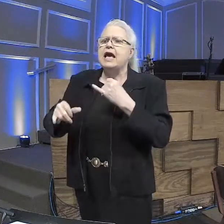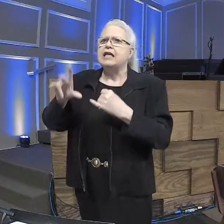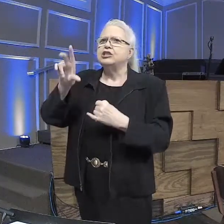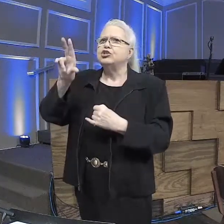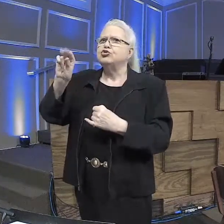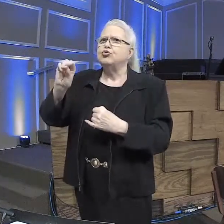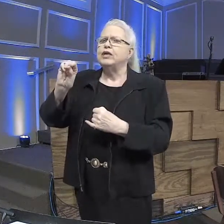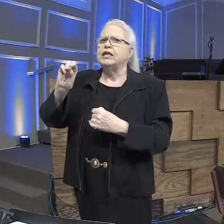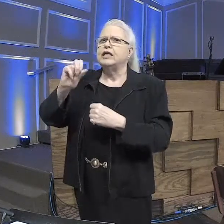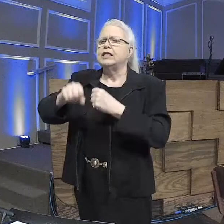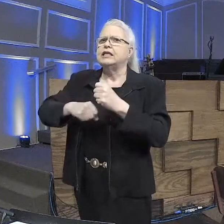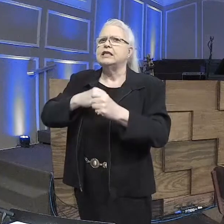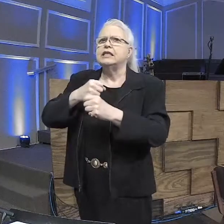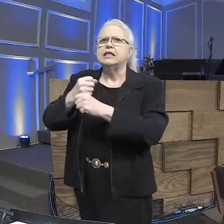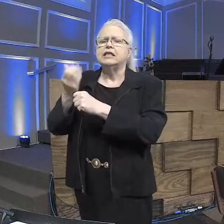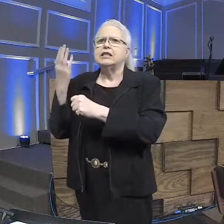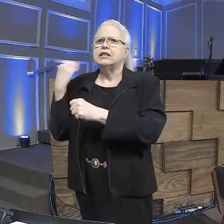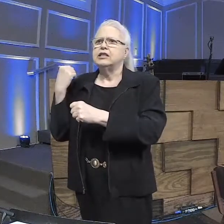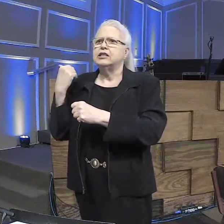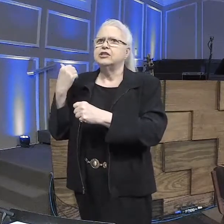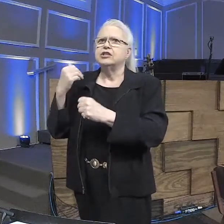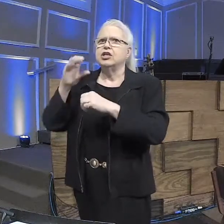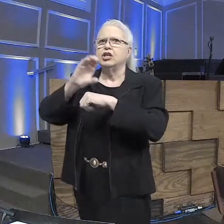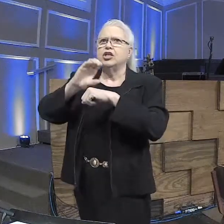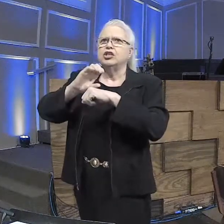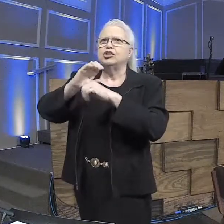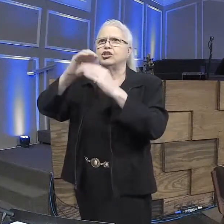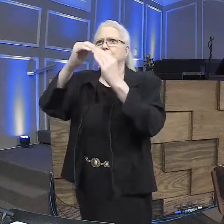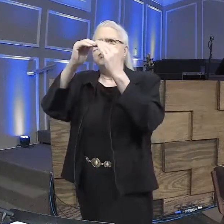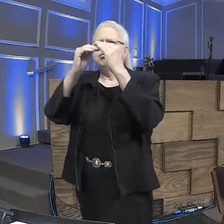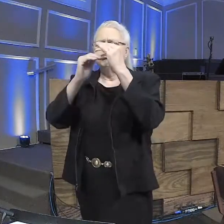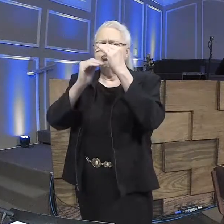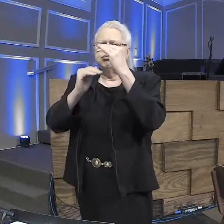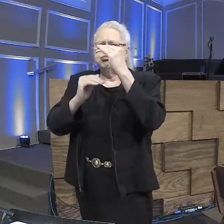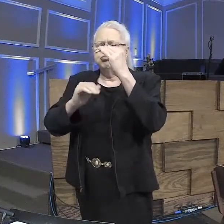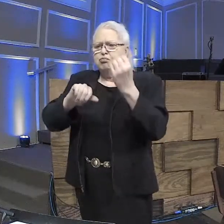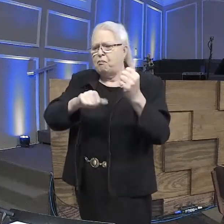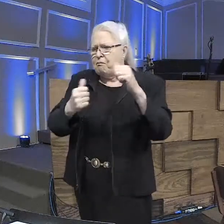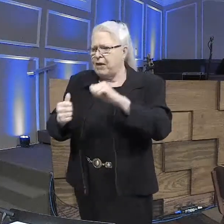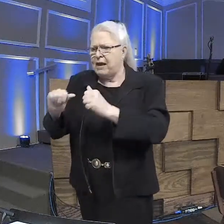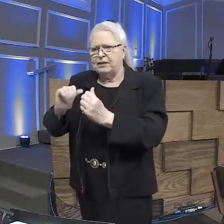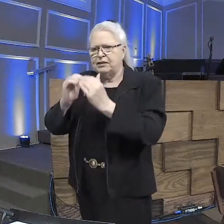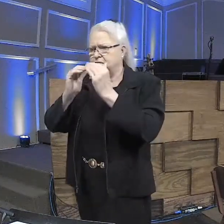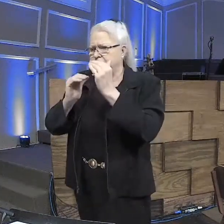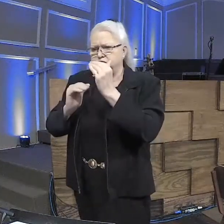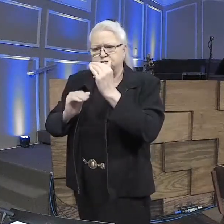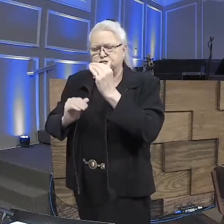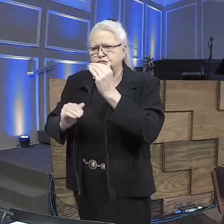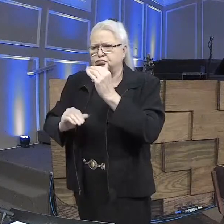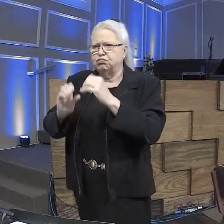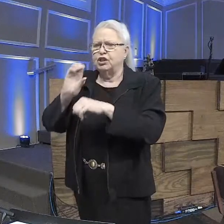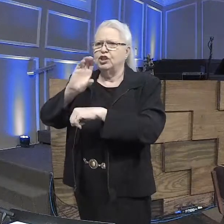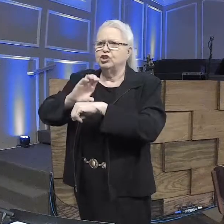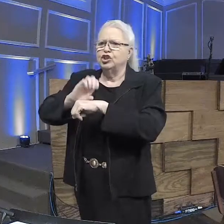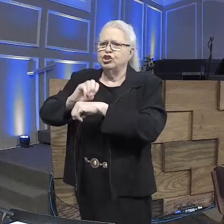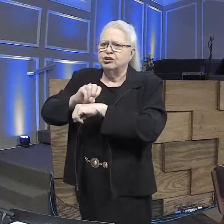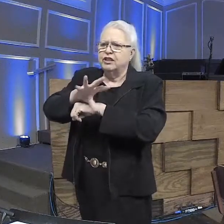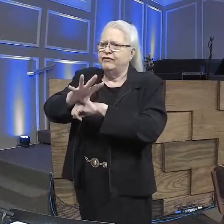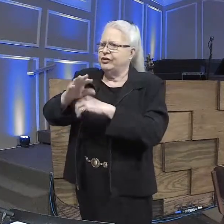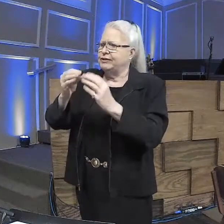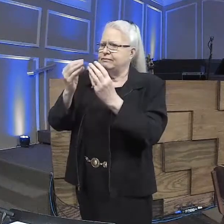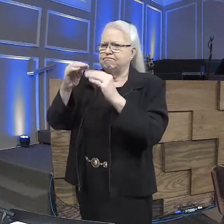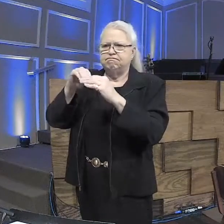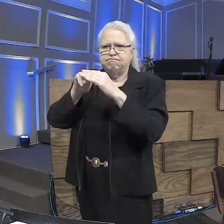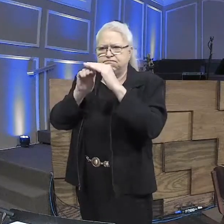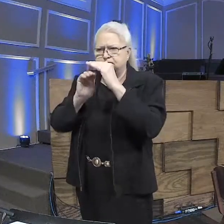America has been somewhat on a decline. Baptisms are down. Church influence has been on the decrease. Tom Rainer,